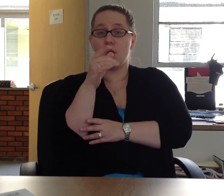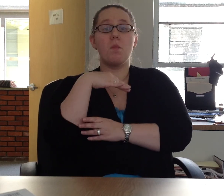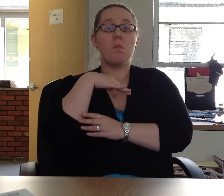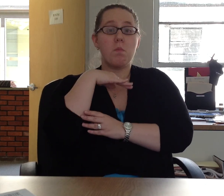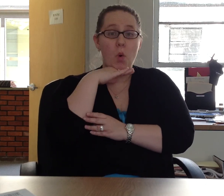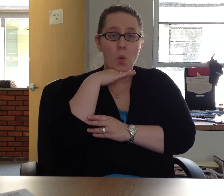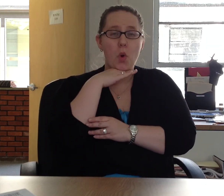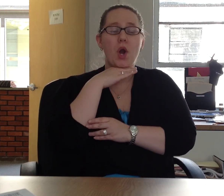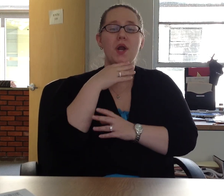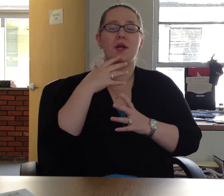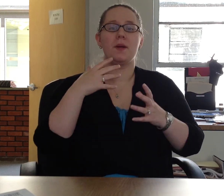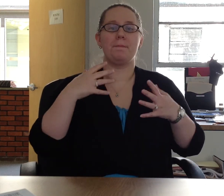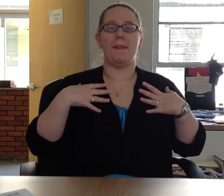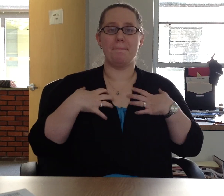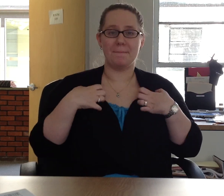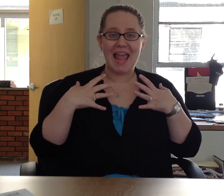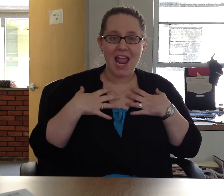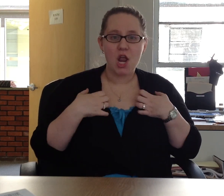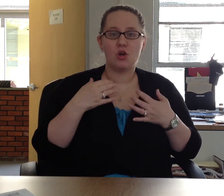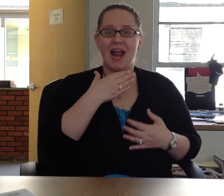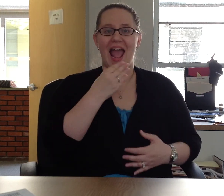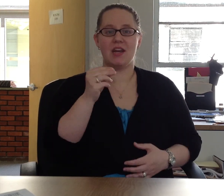bear and in walrus meat.